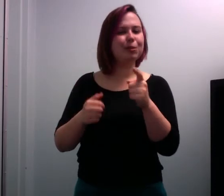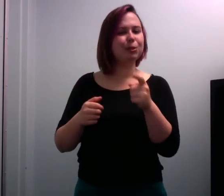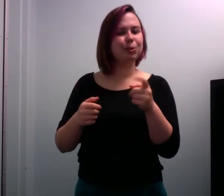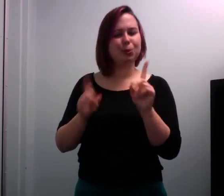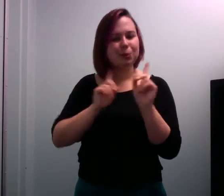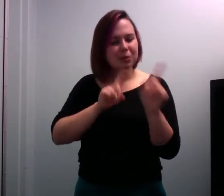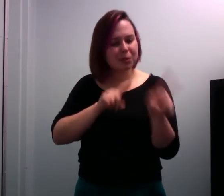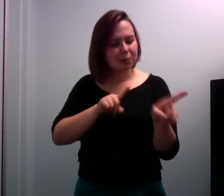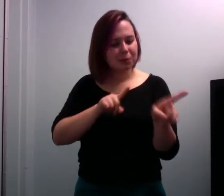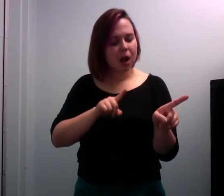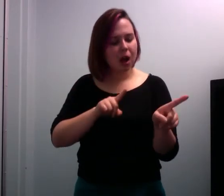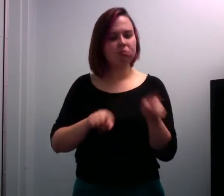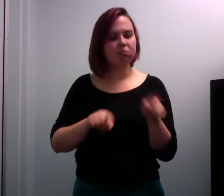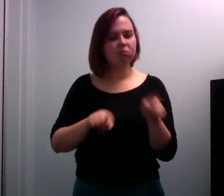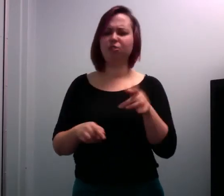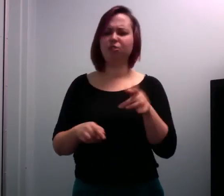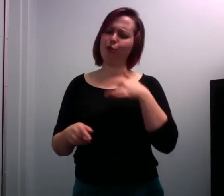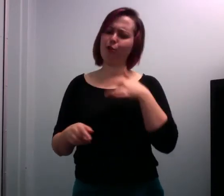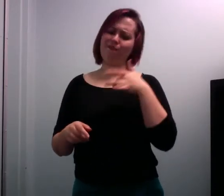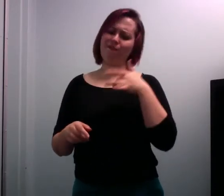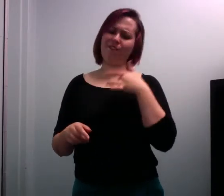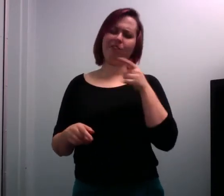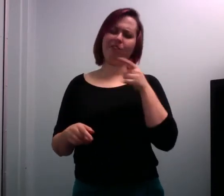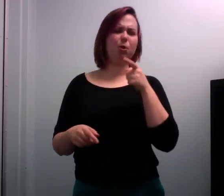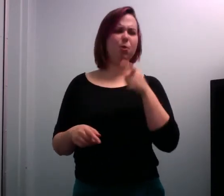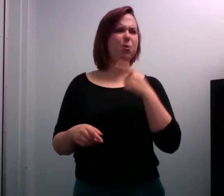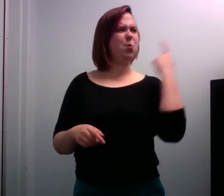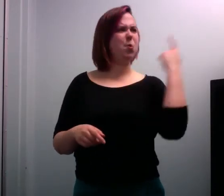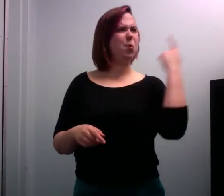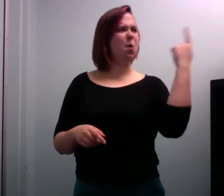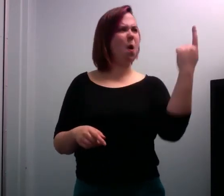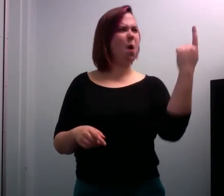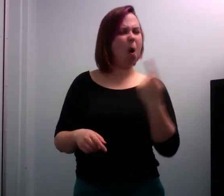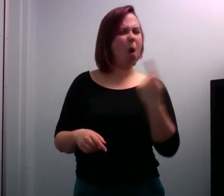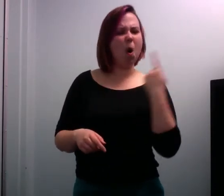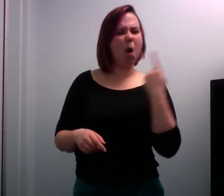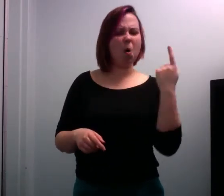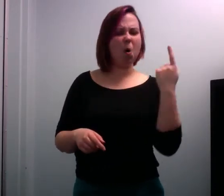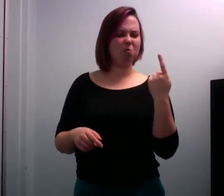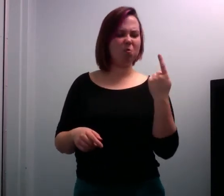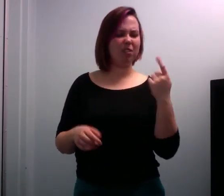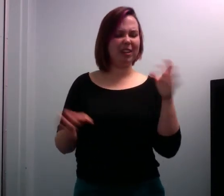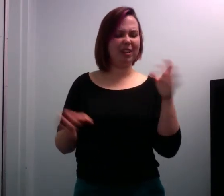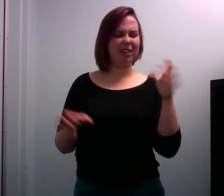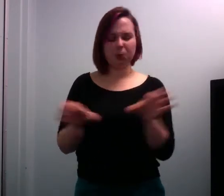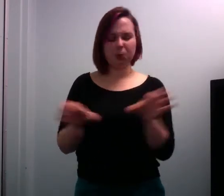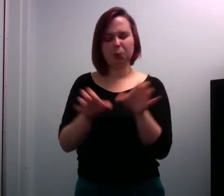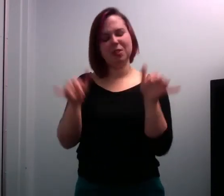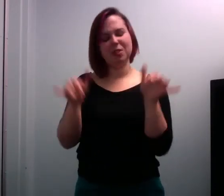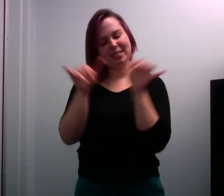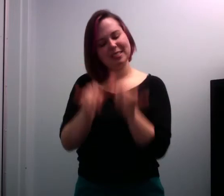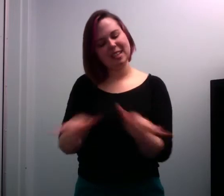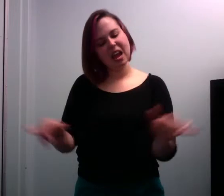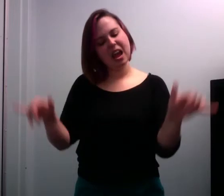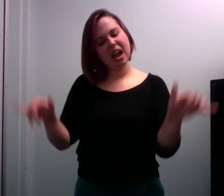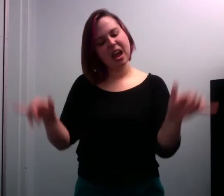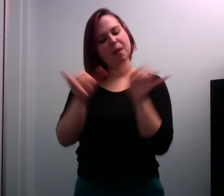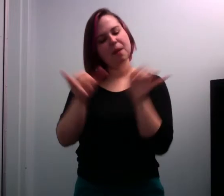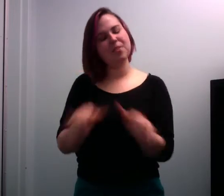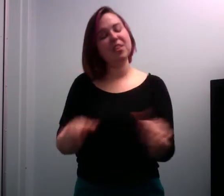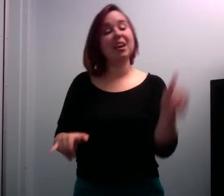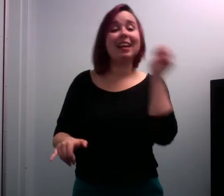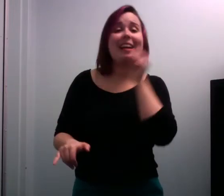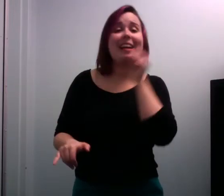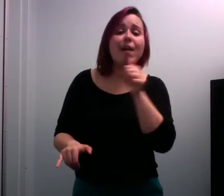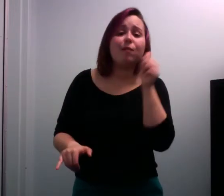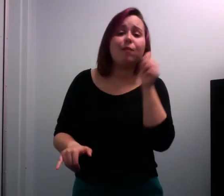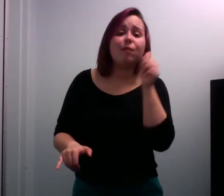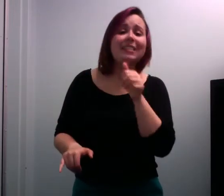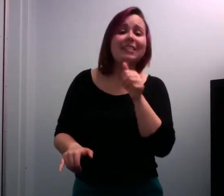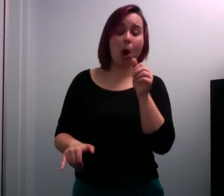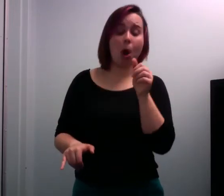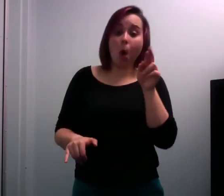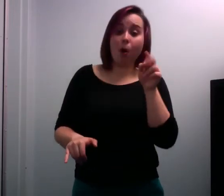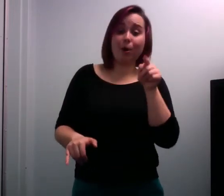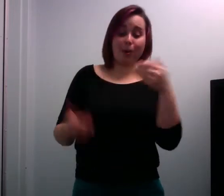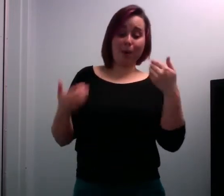you feel as though you simply lay bricks, or do you retain the original joy and enthusiasm of your life